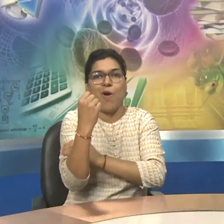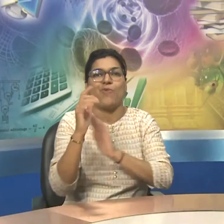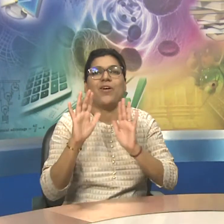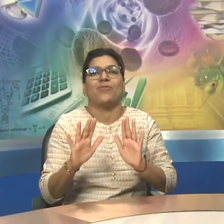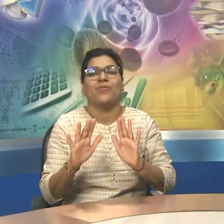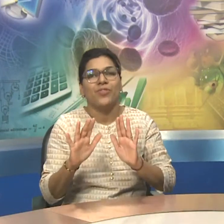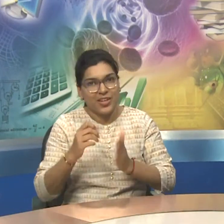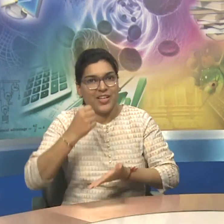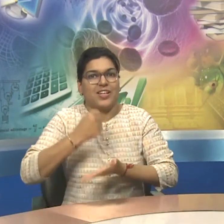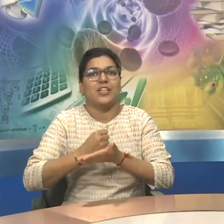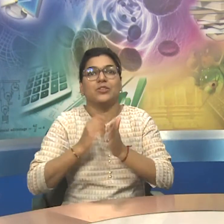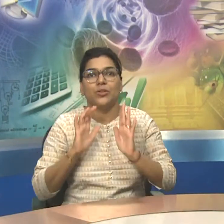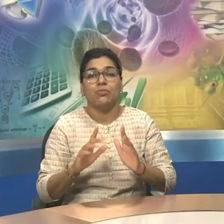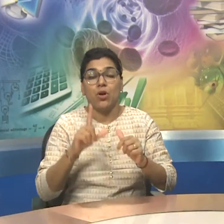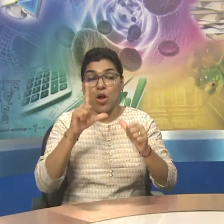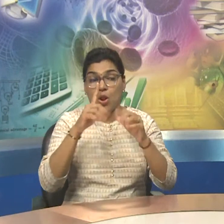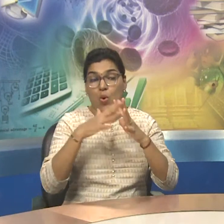by the state.